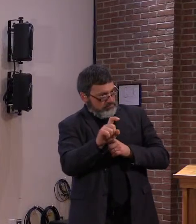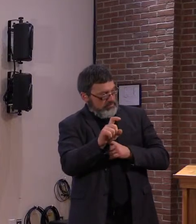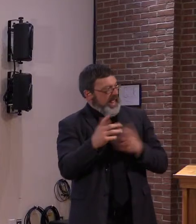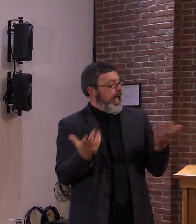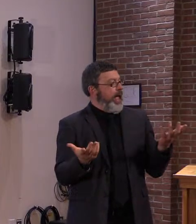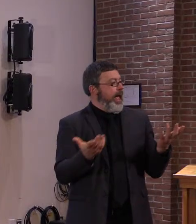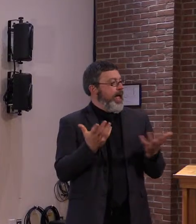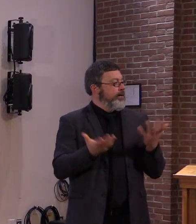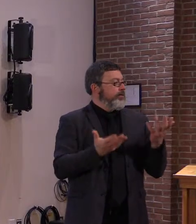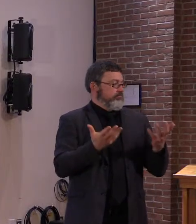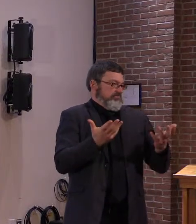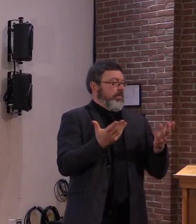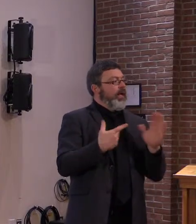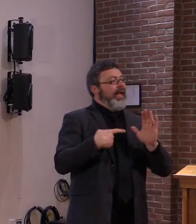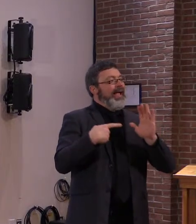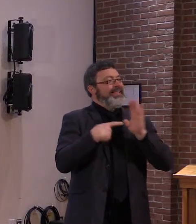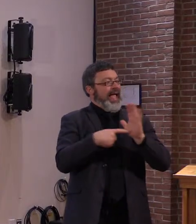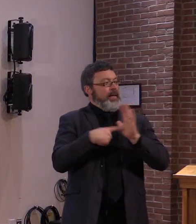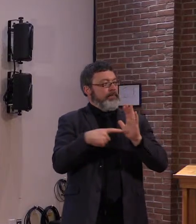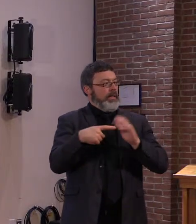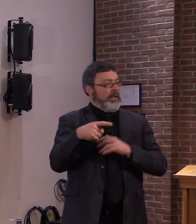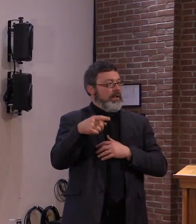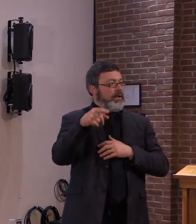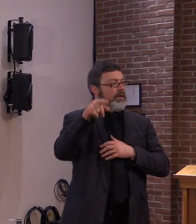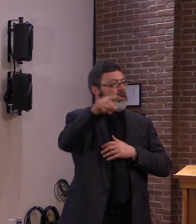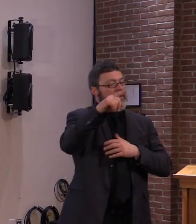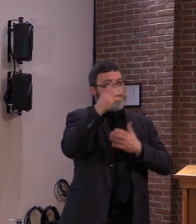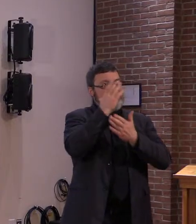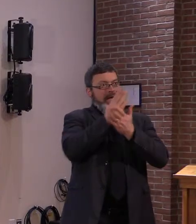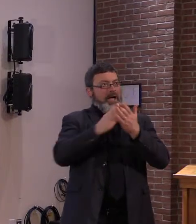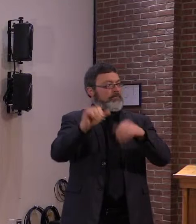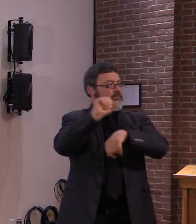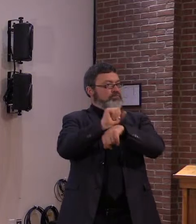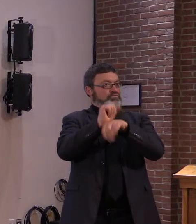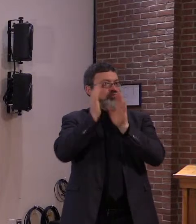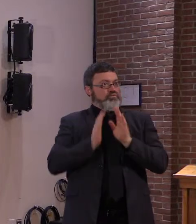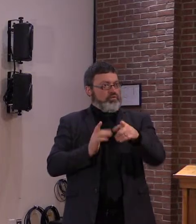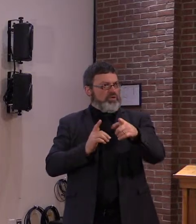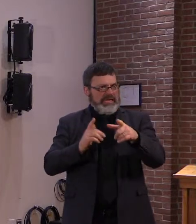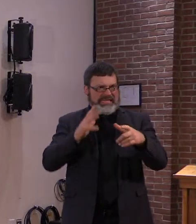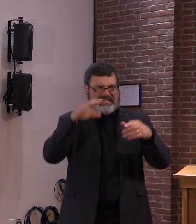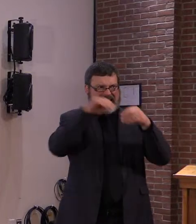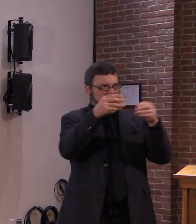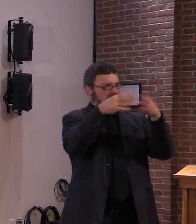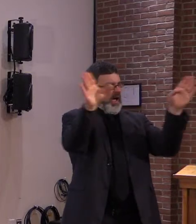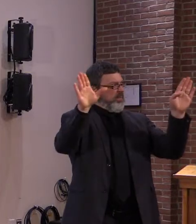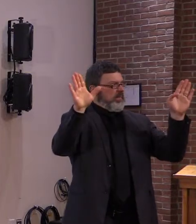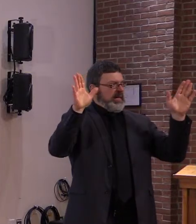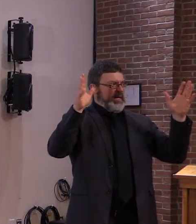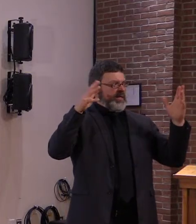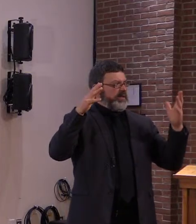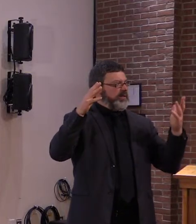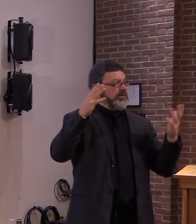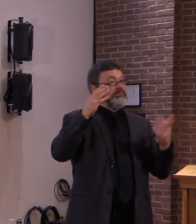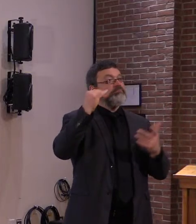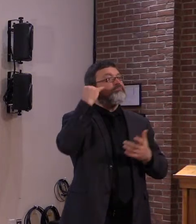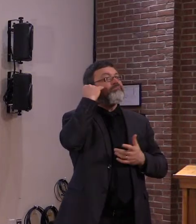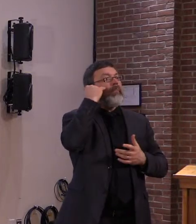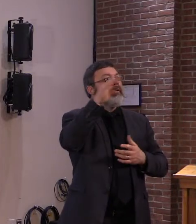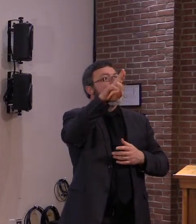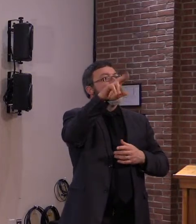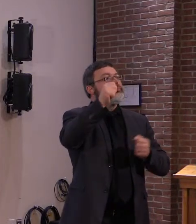downside to standardized testing? Well, I think, as referenced the name standardized, the idea that we would